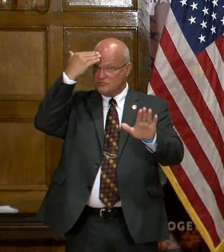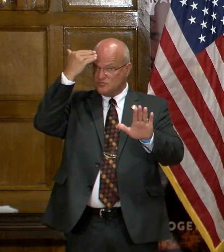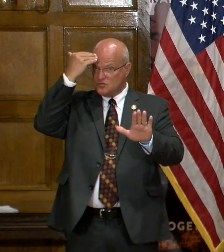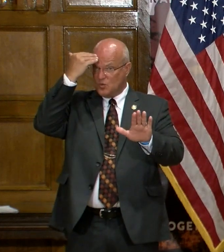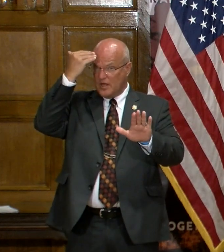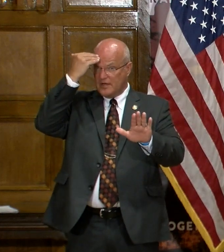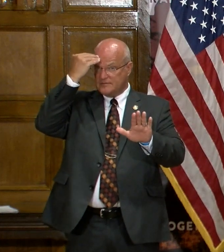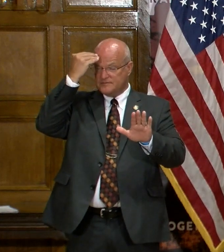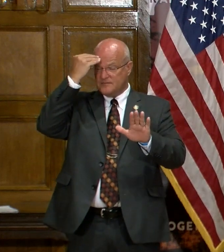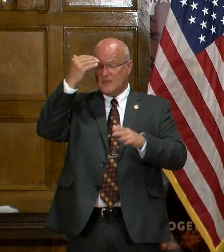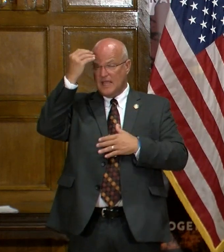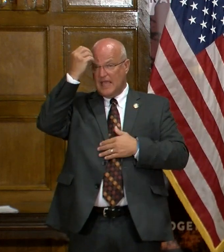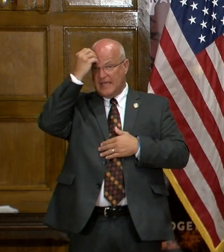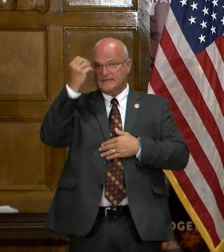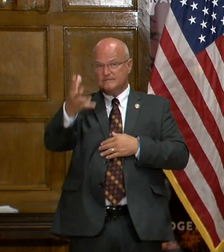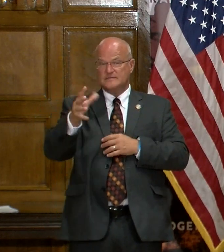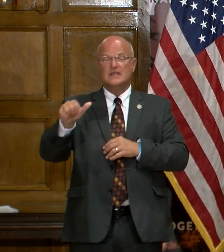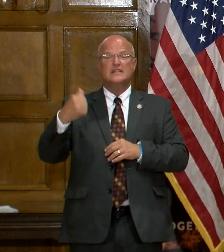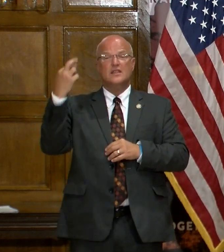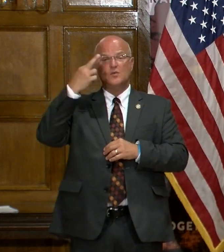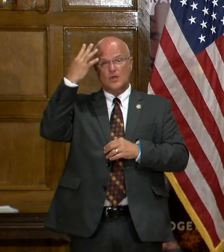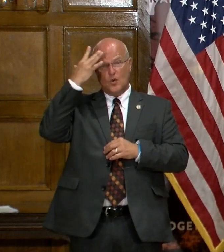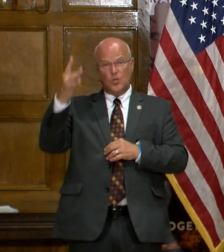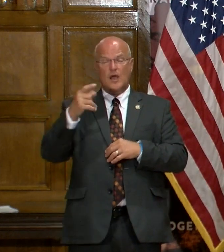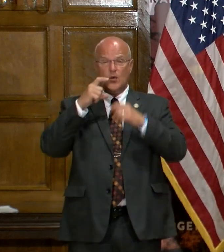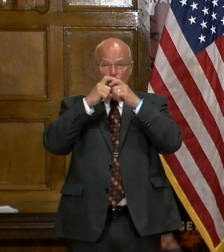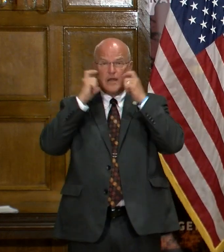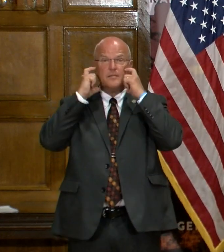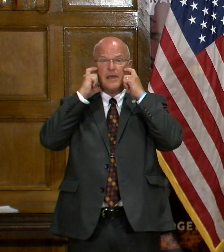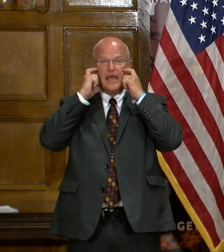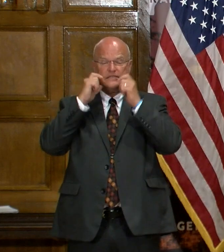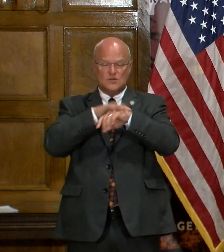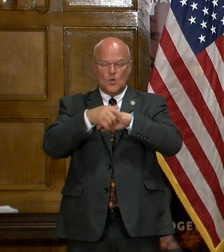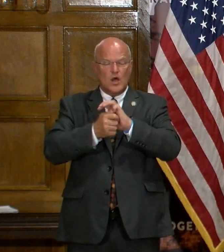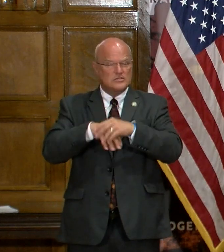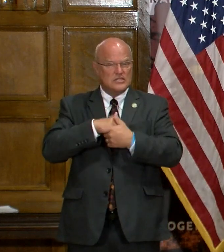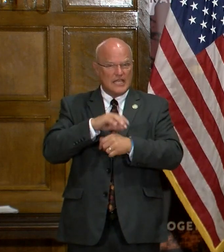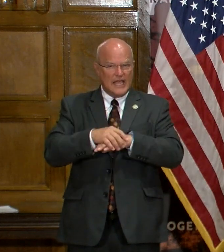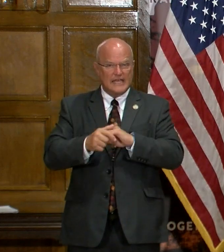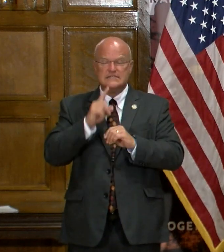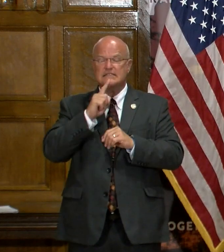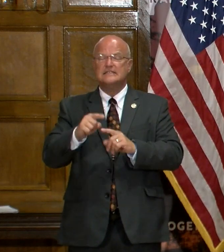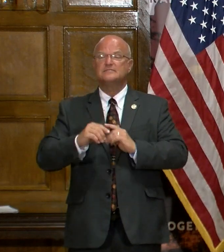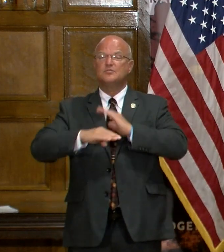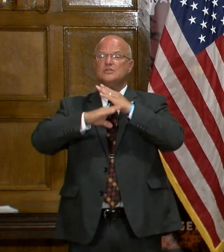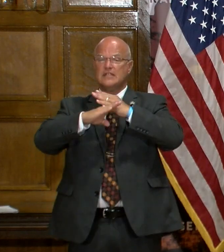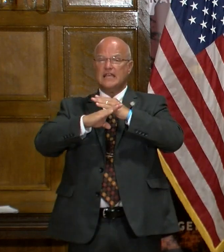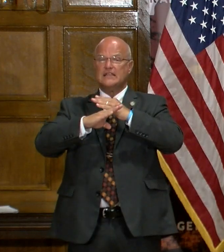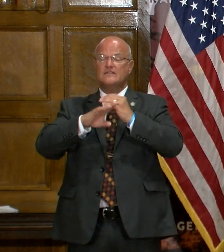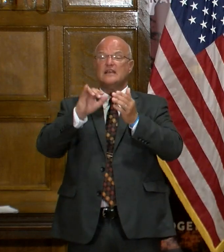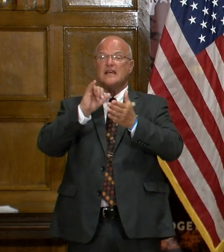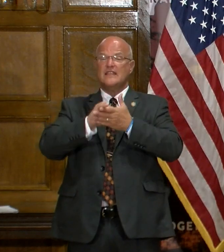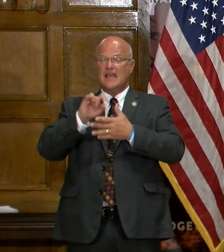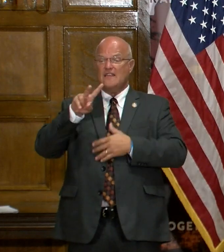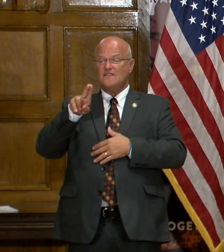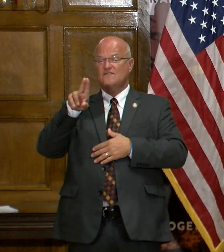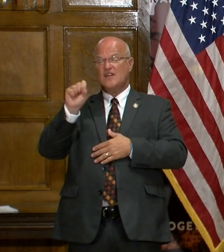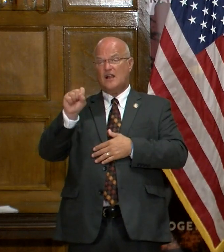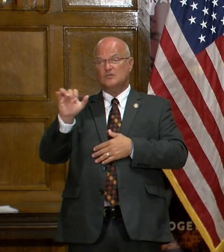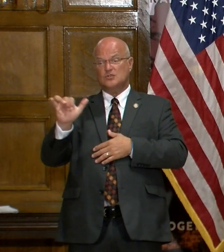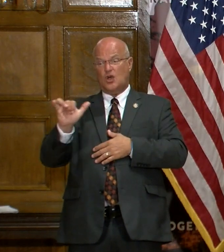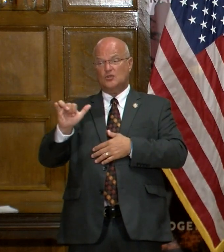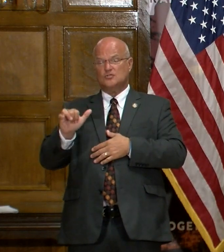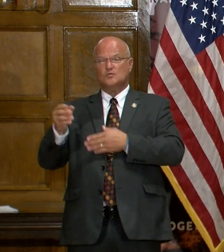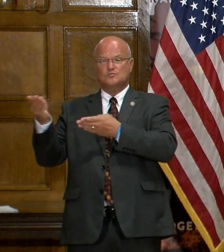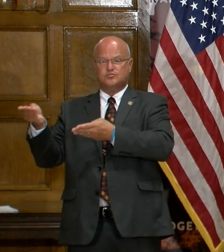aware of this. And it is another reason why wearing masks, washing hands is protective, because that virus also, we believe,